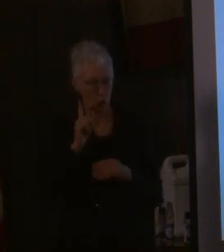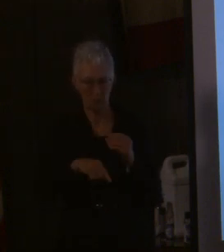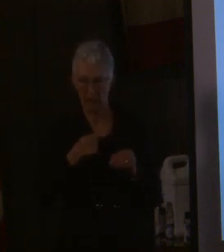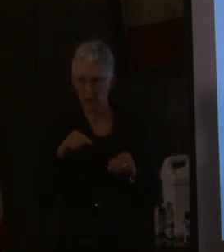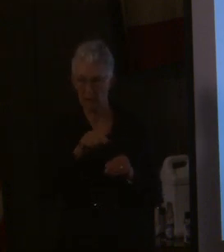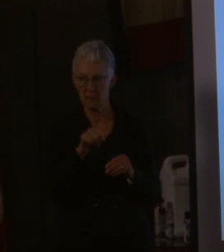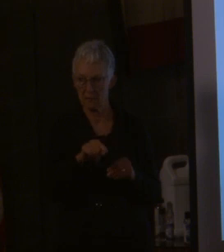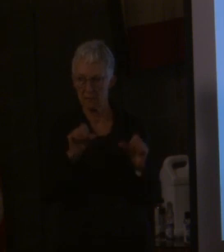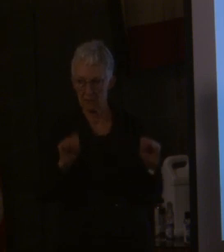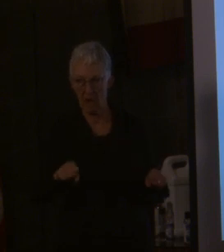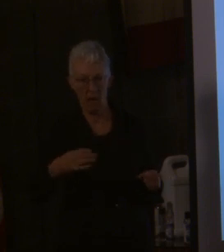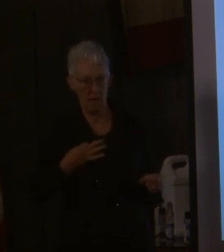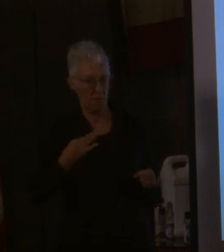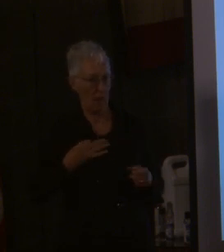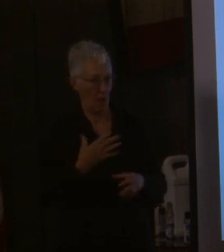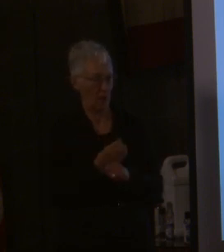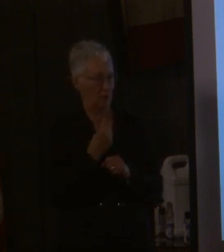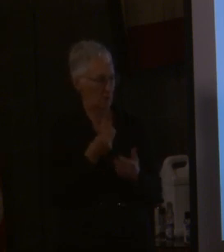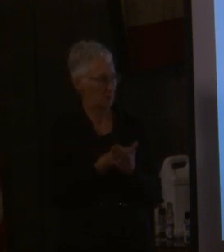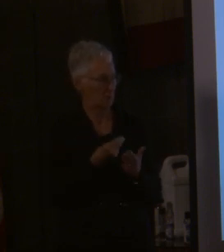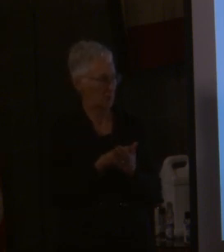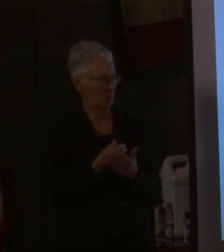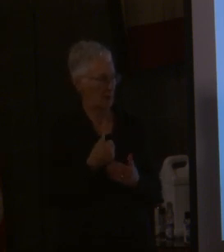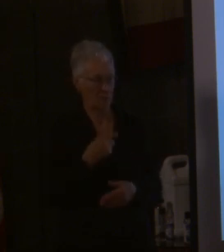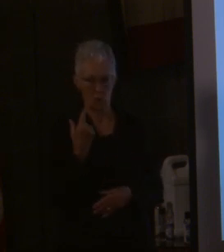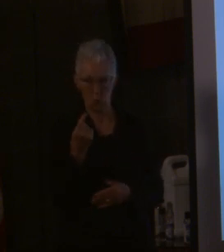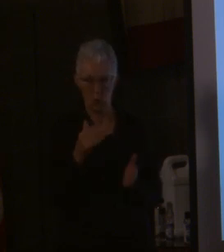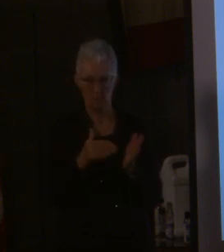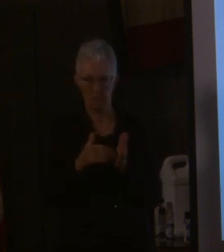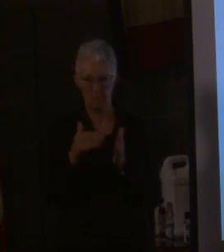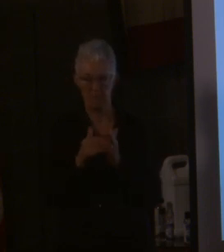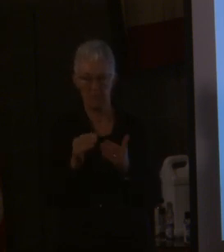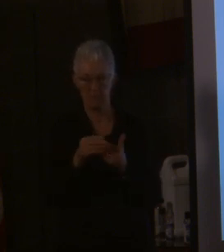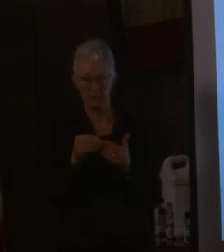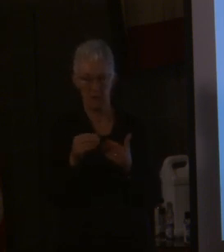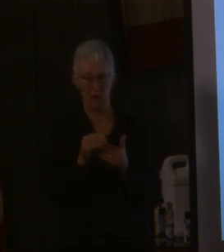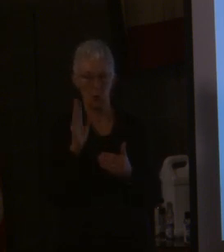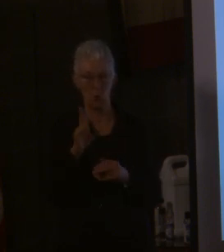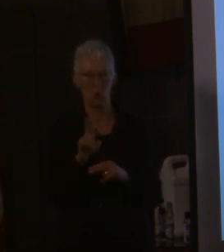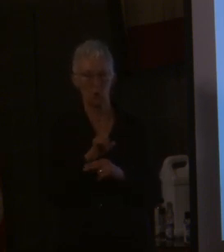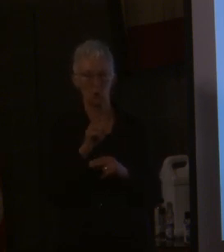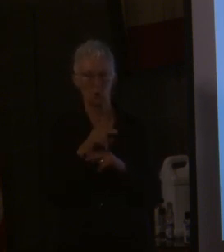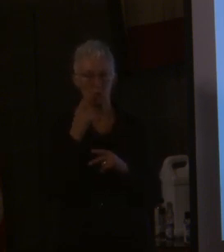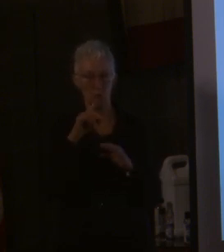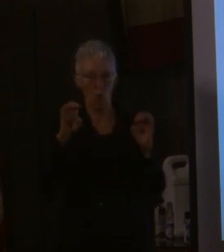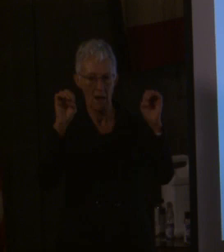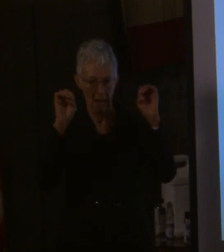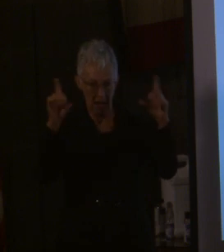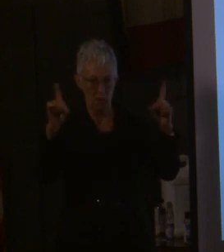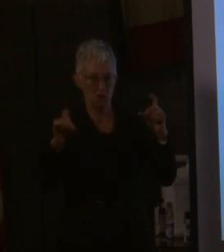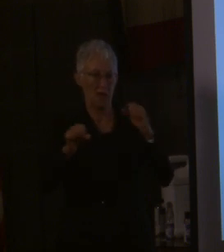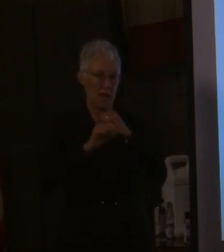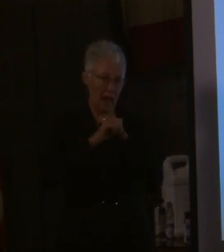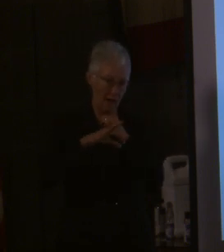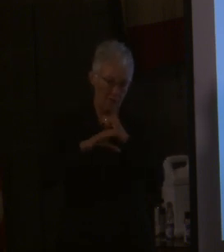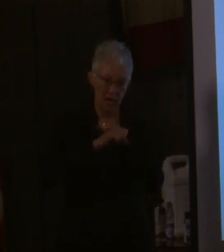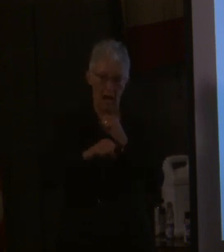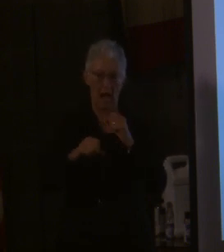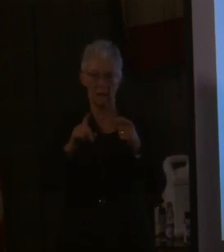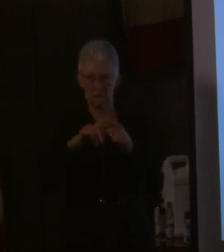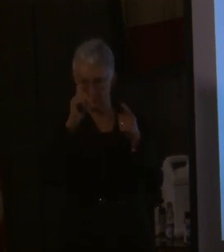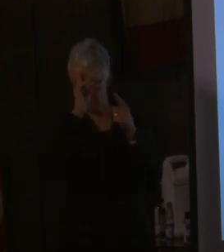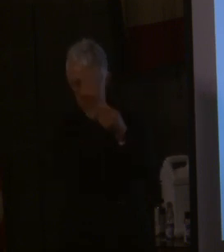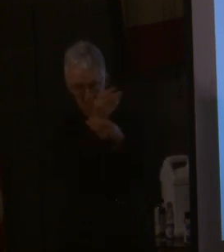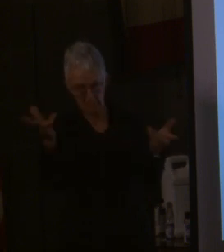time to apply or whatever, we're putting aside $1 million to help educate, communicate, advertise that this money is available for people to